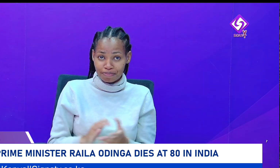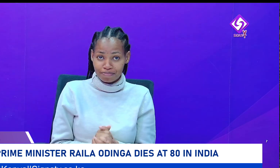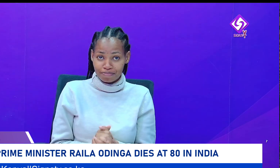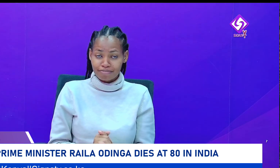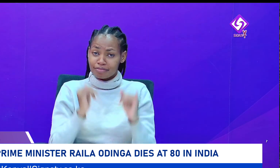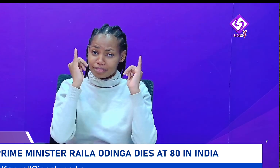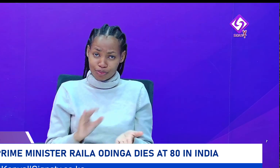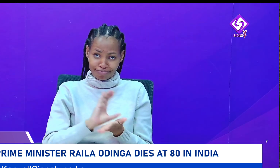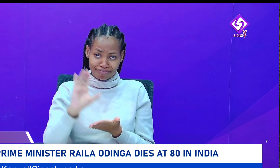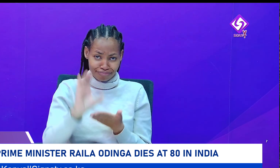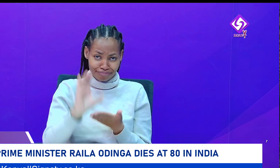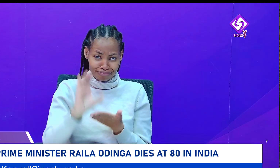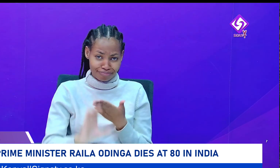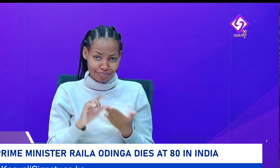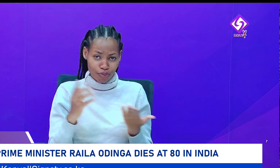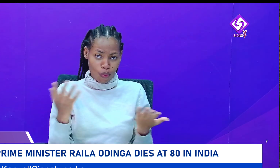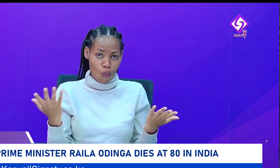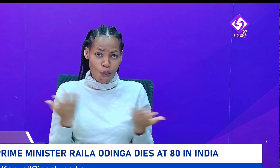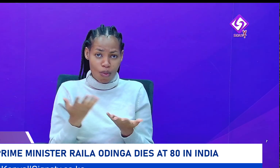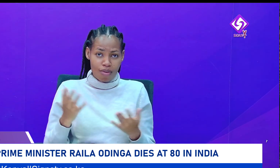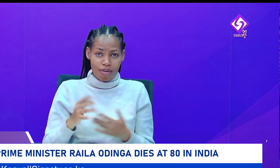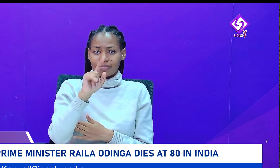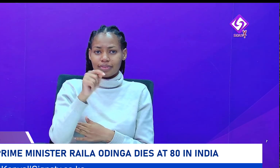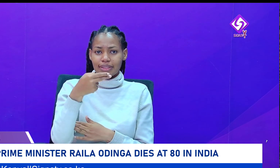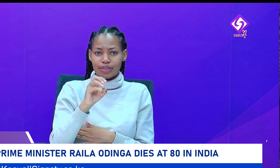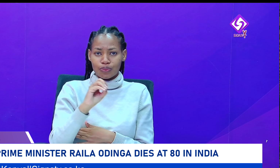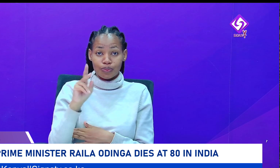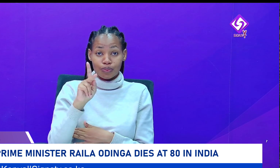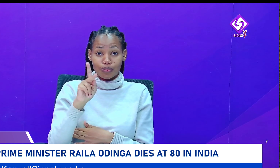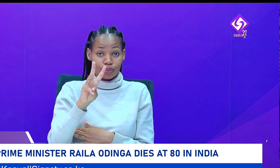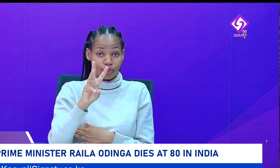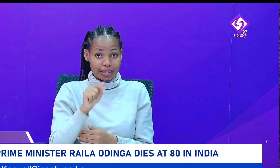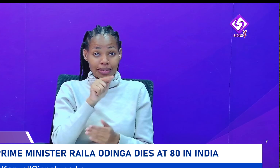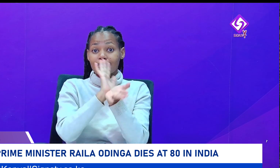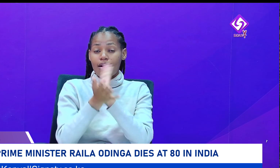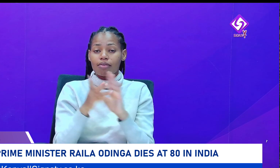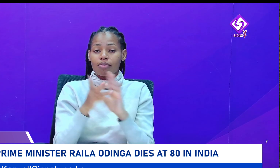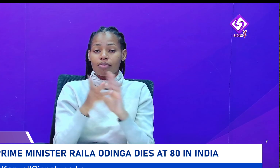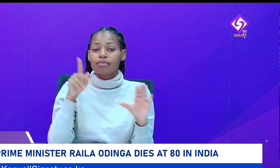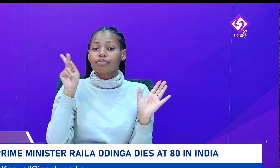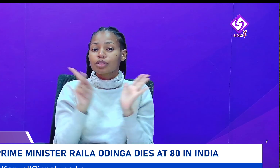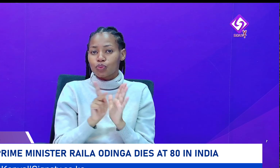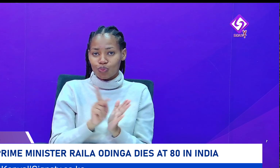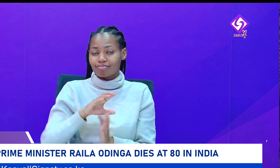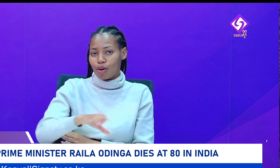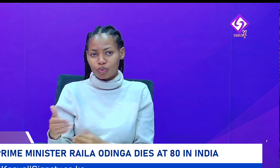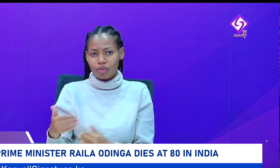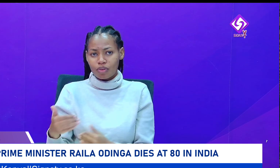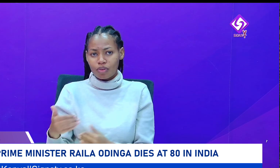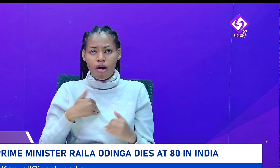Moving on, the newly completed Ithokwe Stadium, that's in Kitui County, was officially handed over